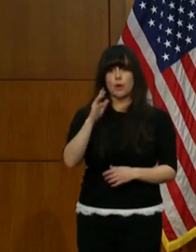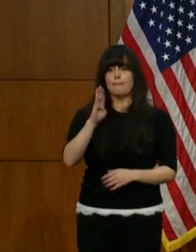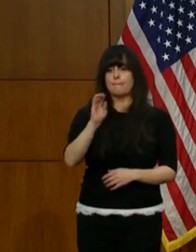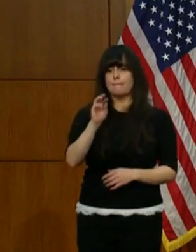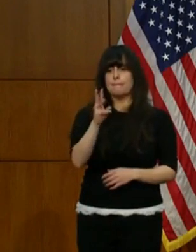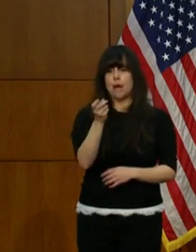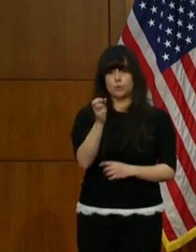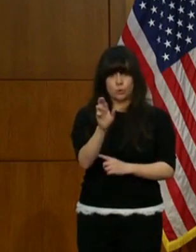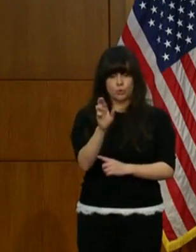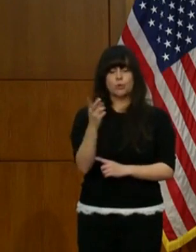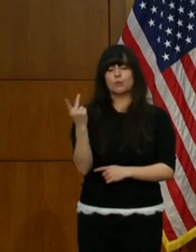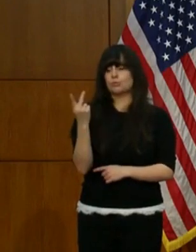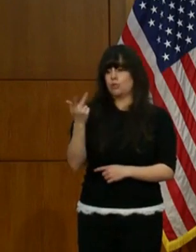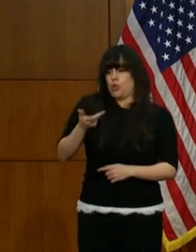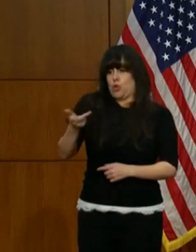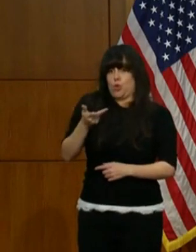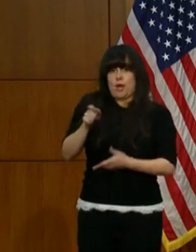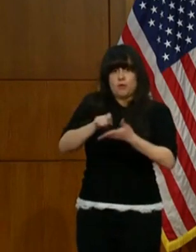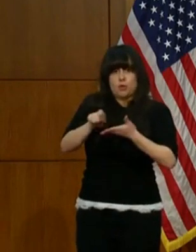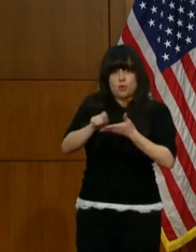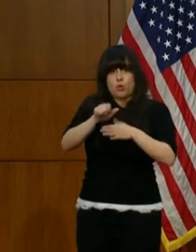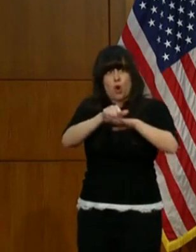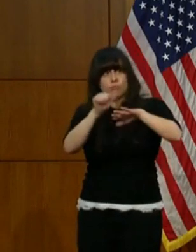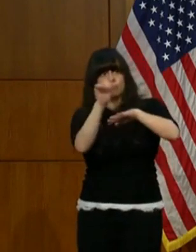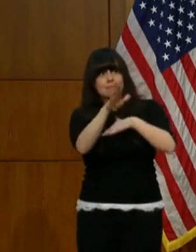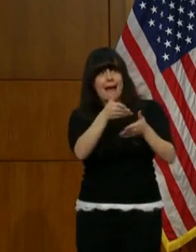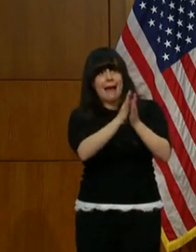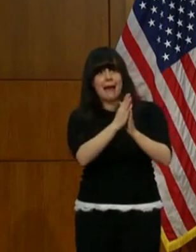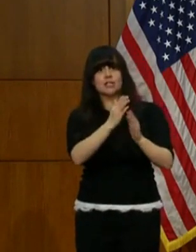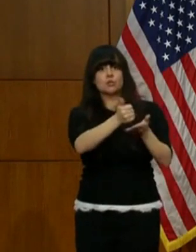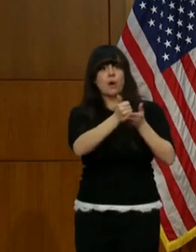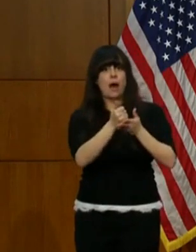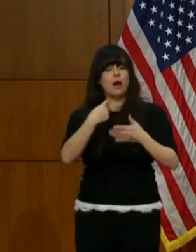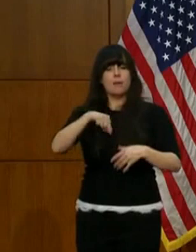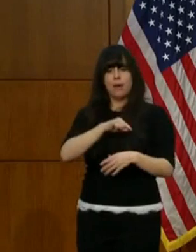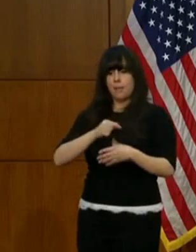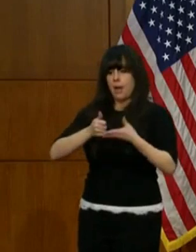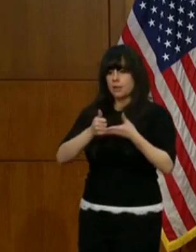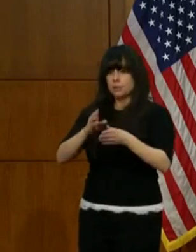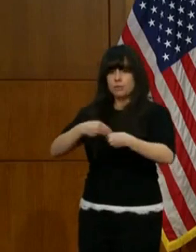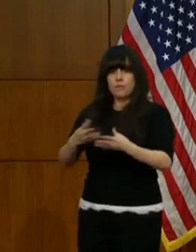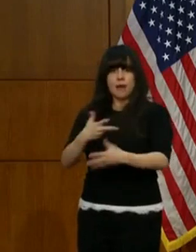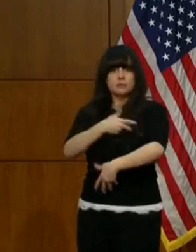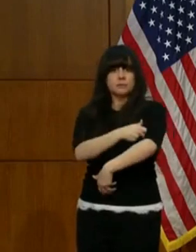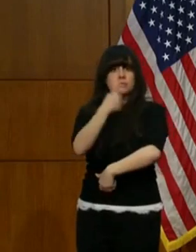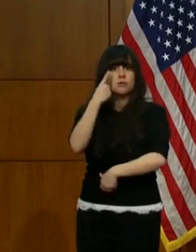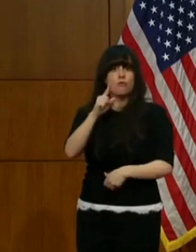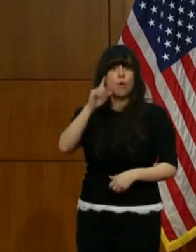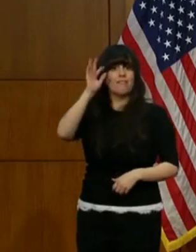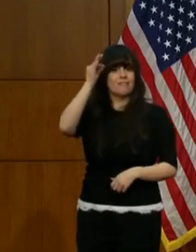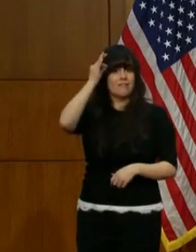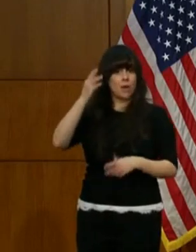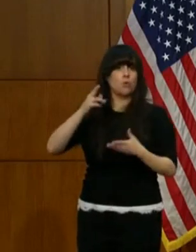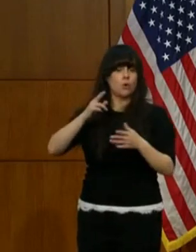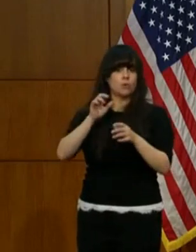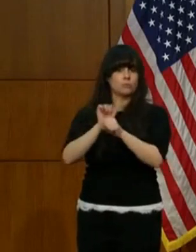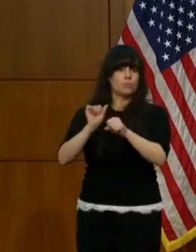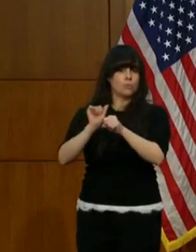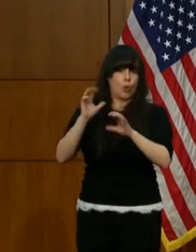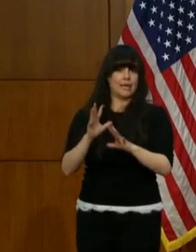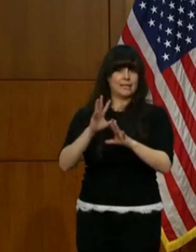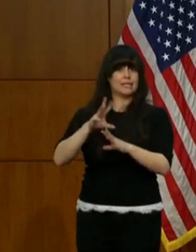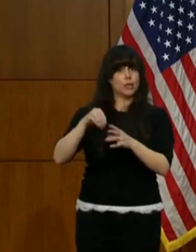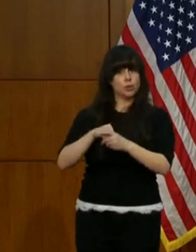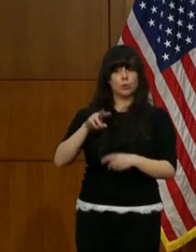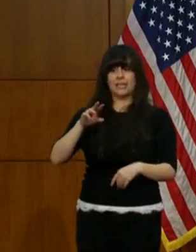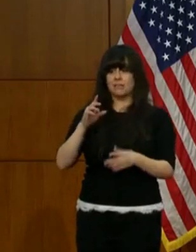federal employees, as well as contractors, which includes thousands of employees in Virginia. I spoke about